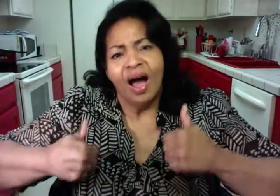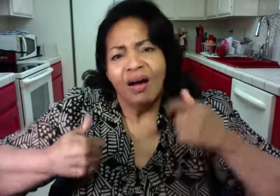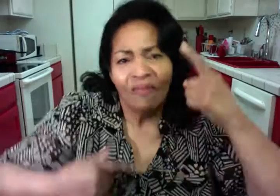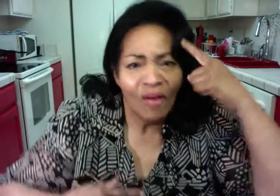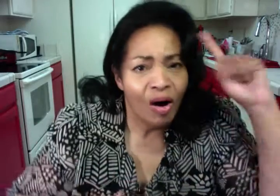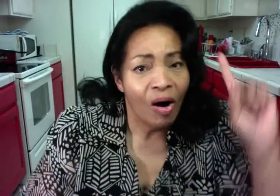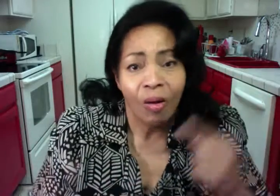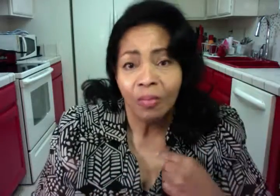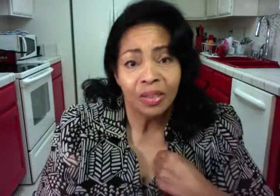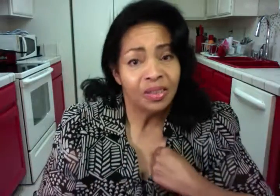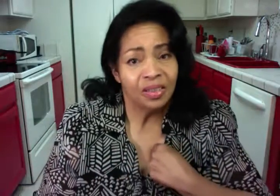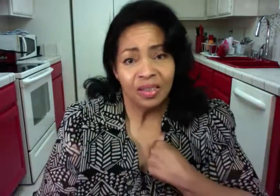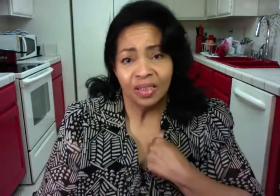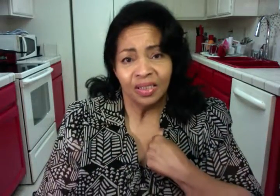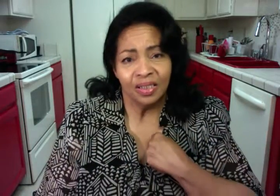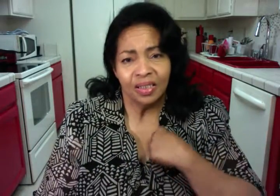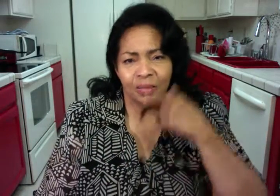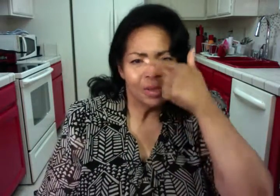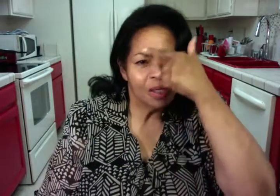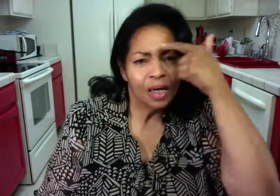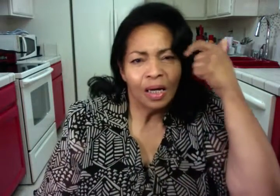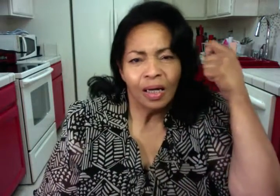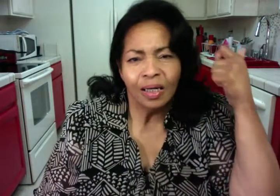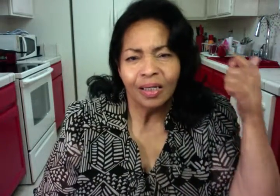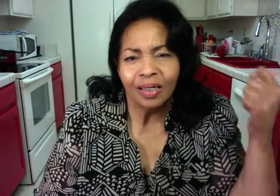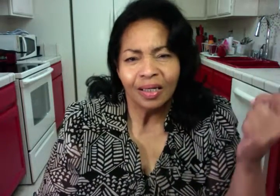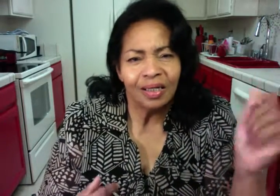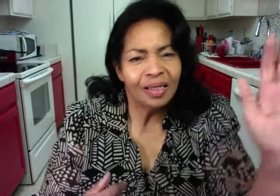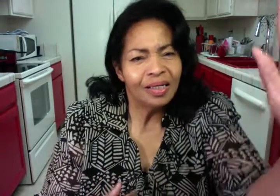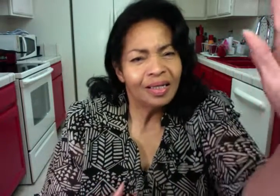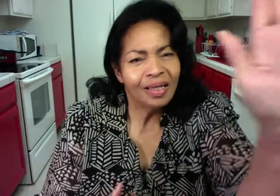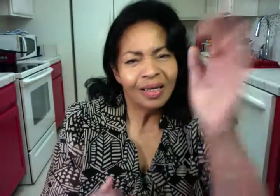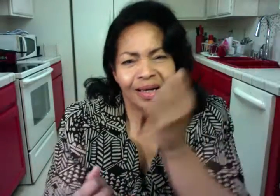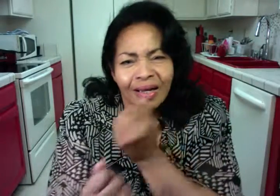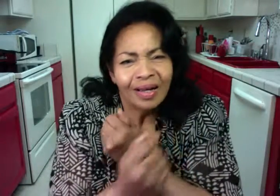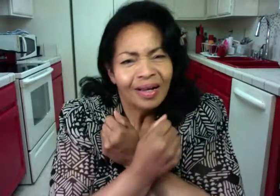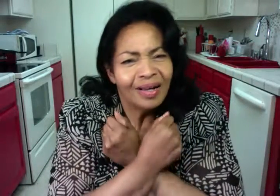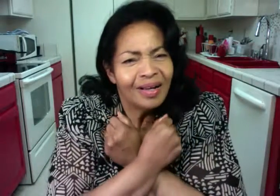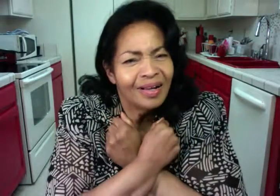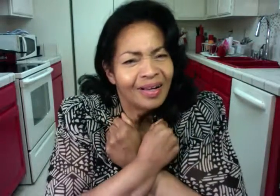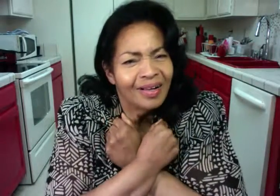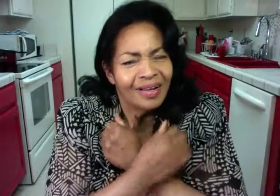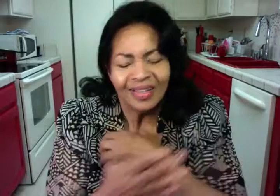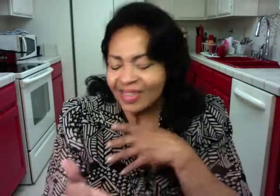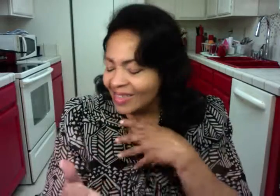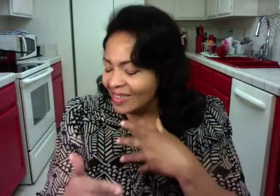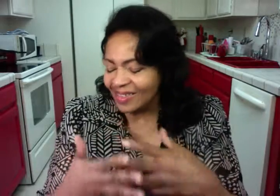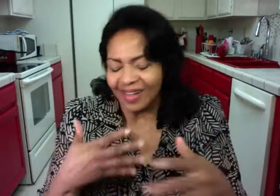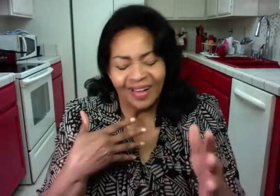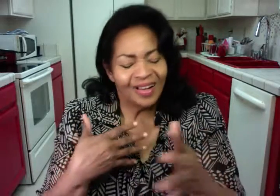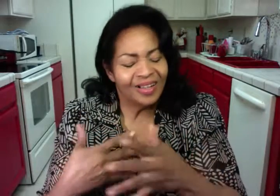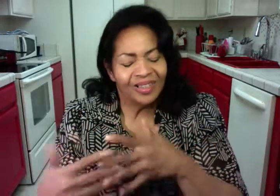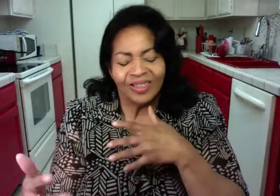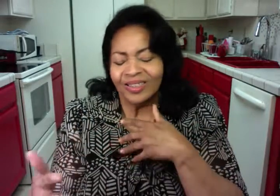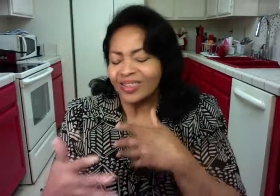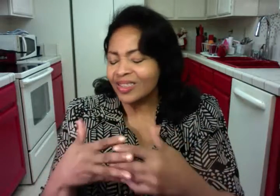for me. Because His love is unconditional.